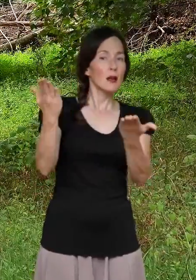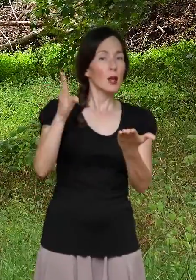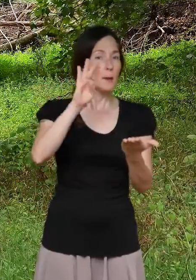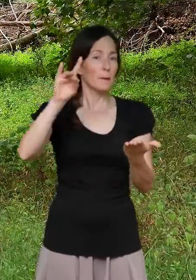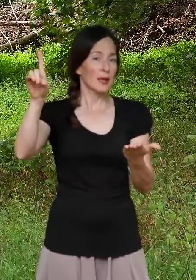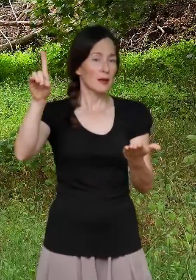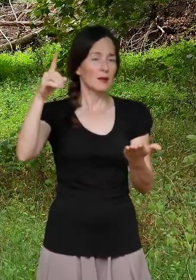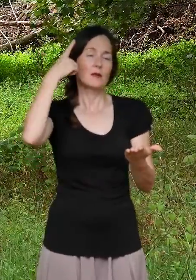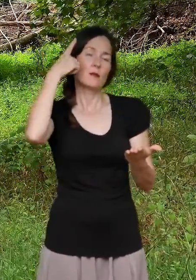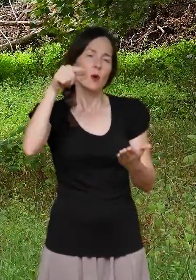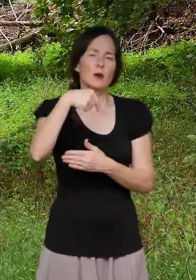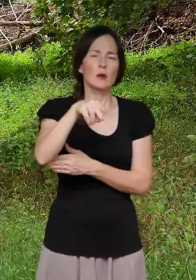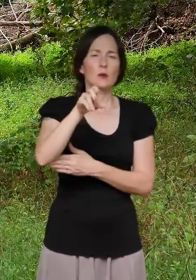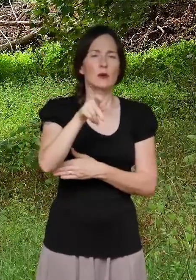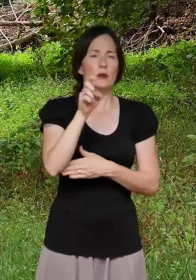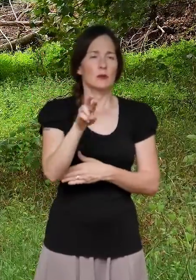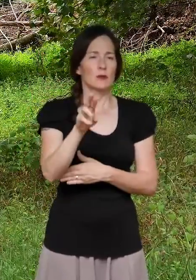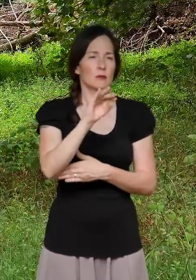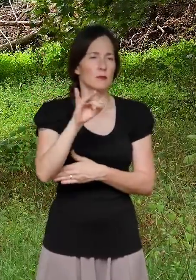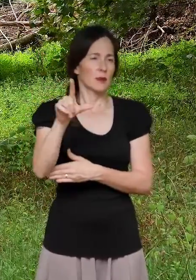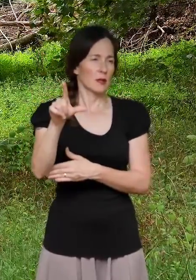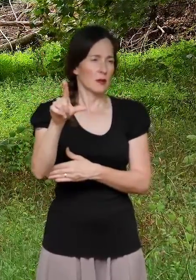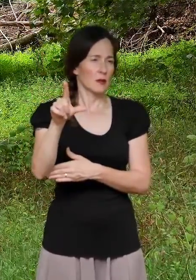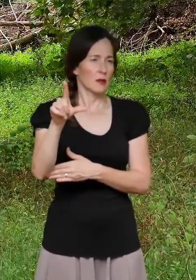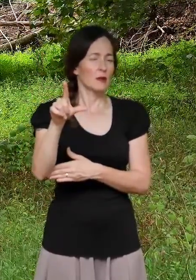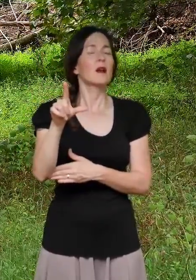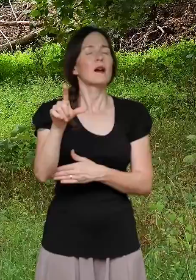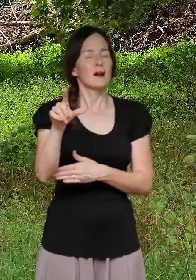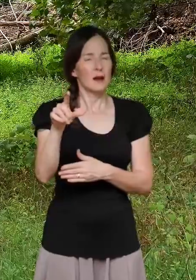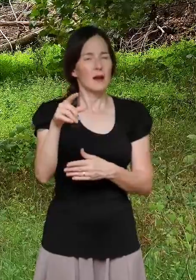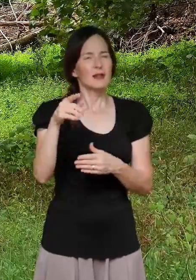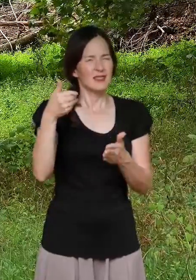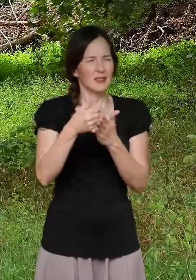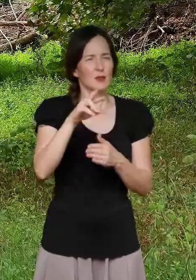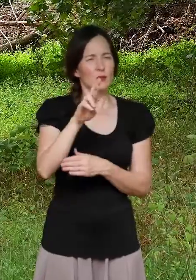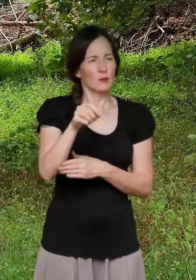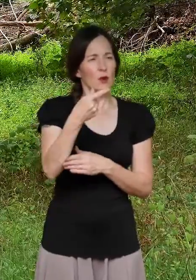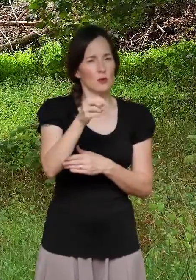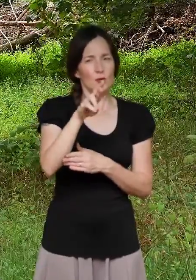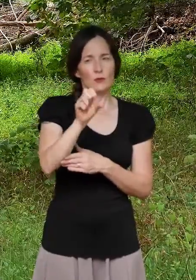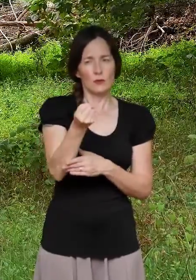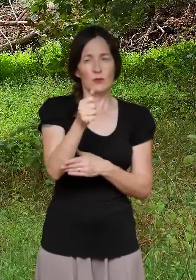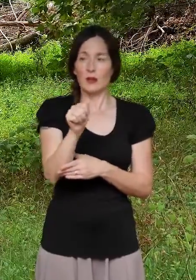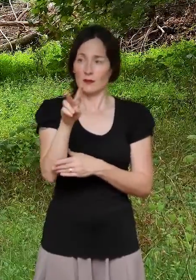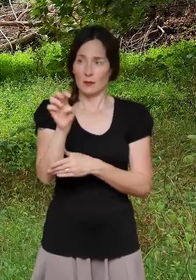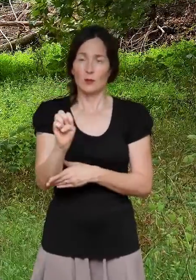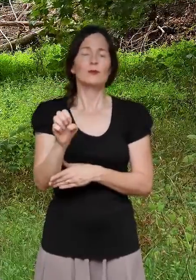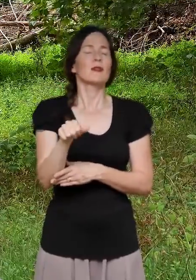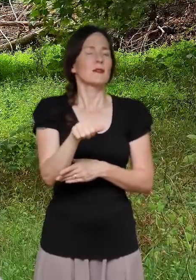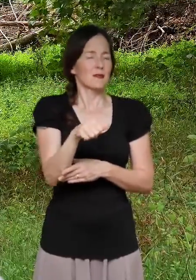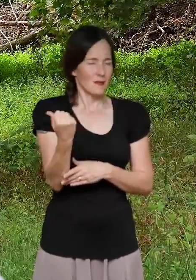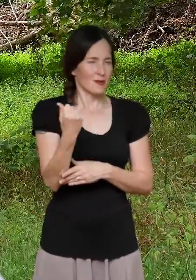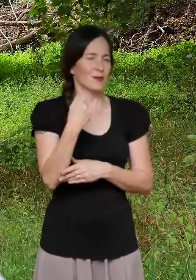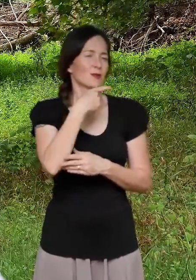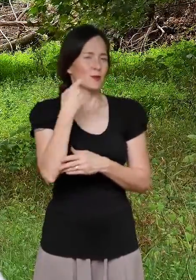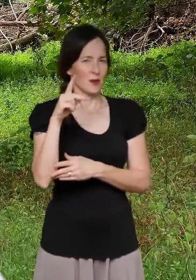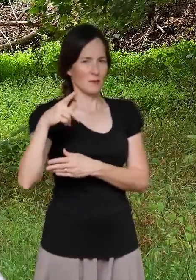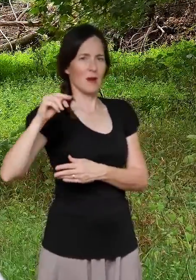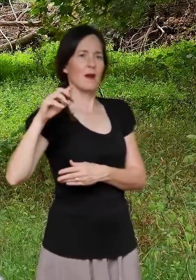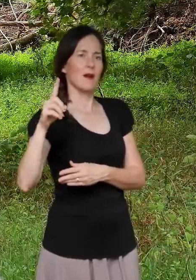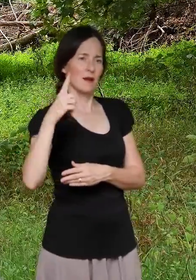the behind-the-scenes work has finally led to where we are today, breaking ground on the first of several upcoming